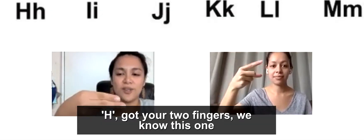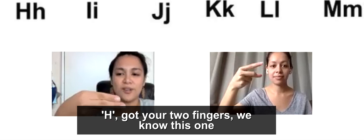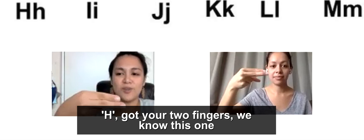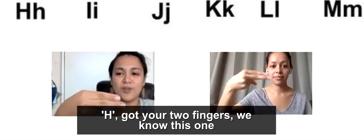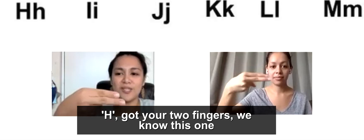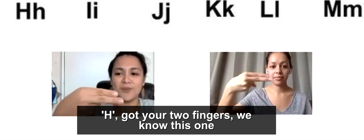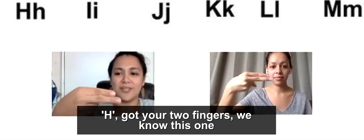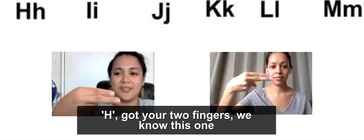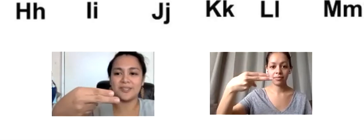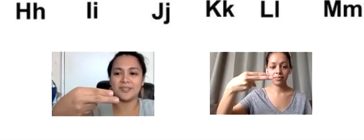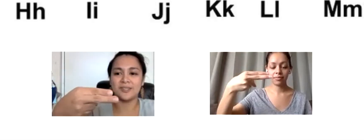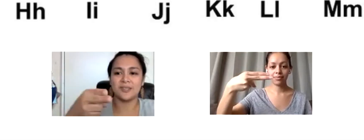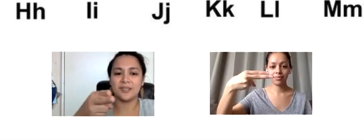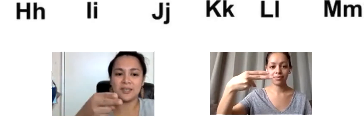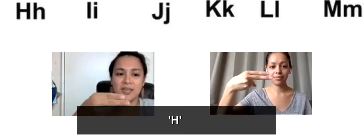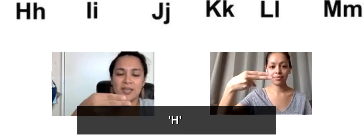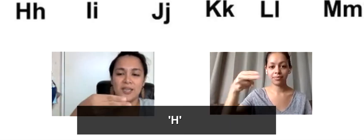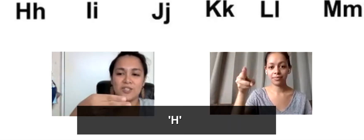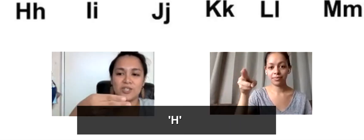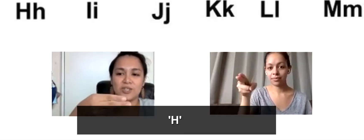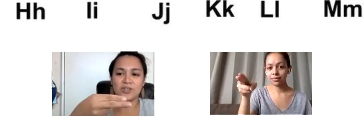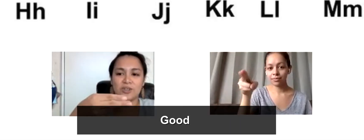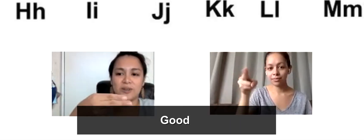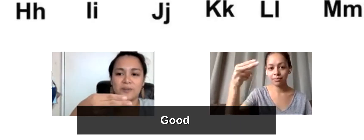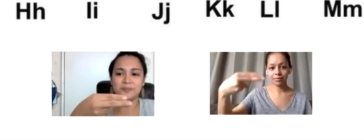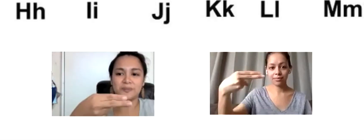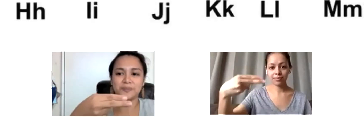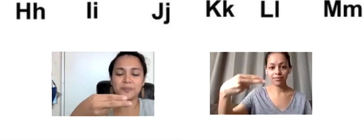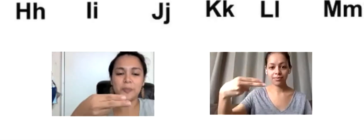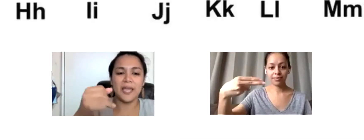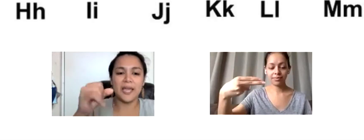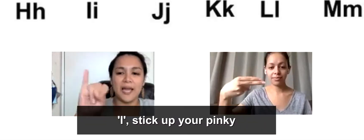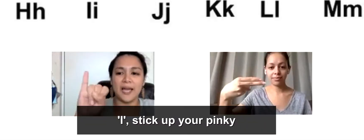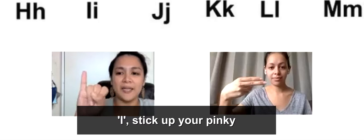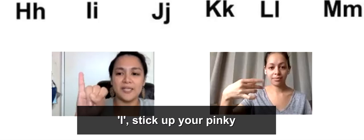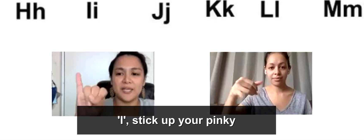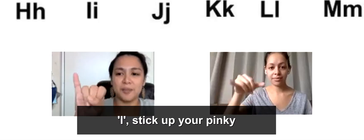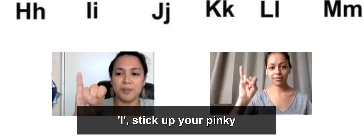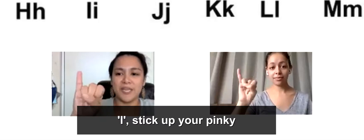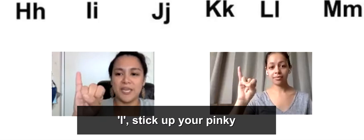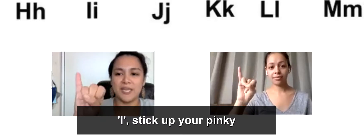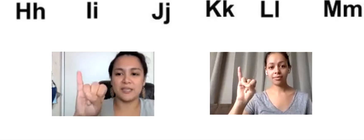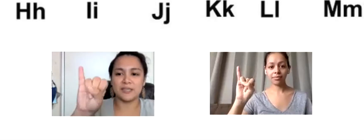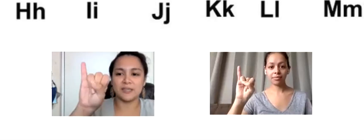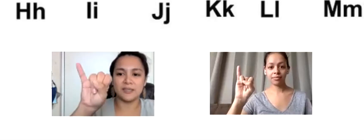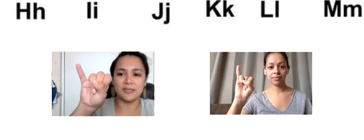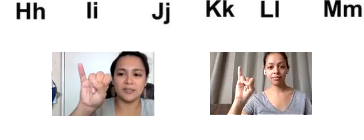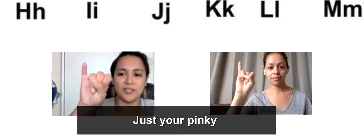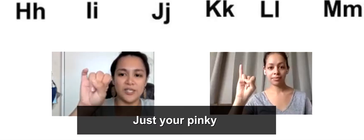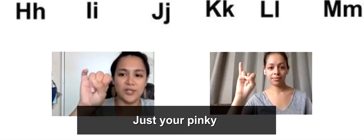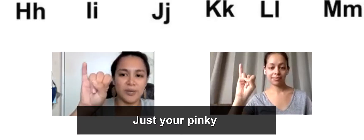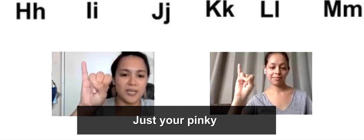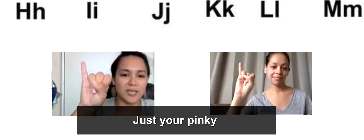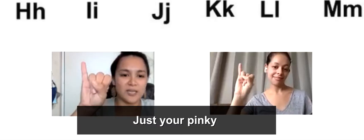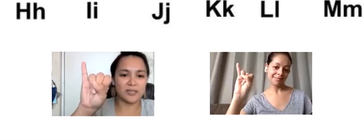2 fingers. We know this one. H, good. I, stick up your pinky,